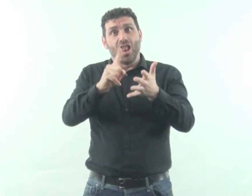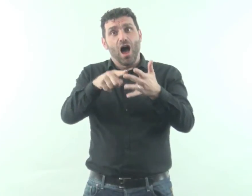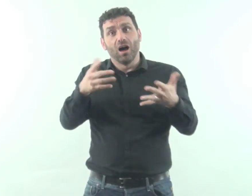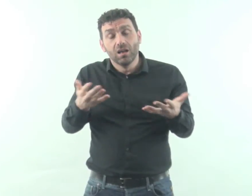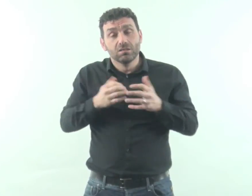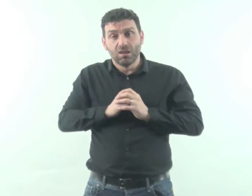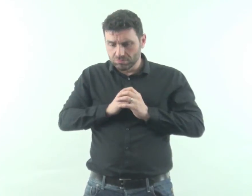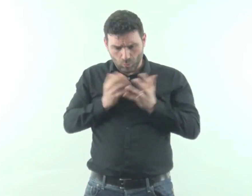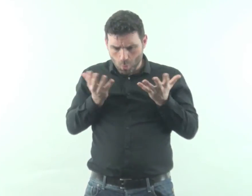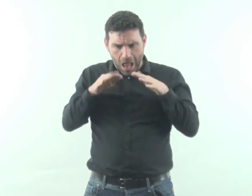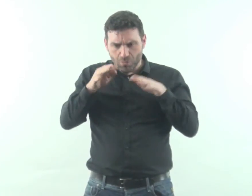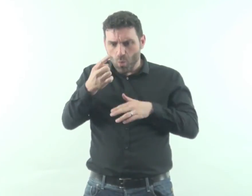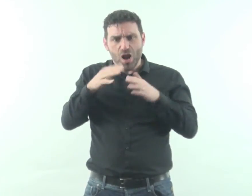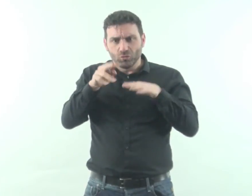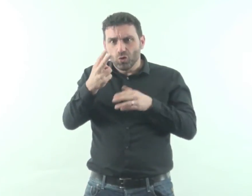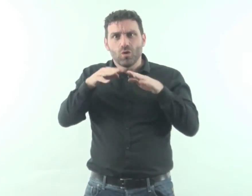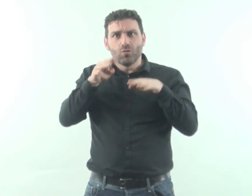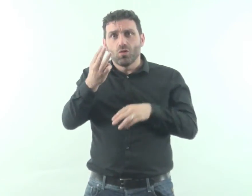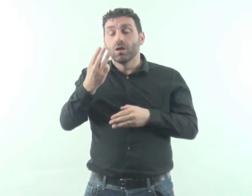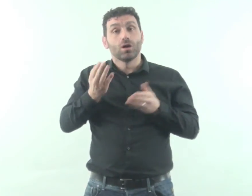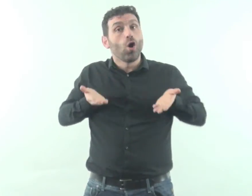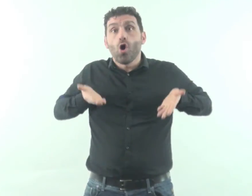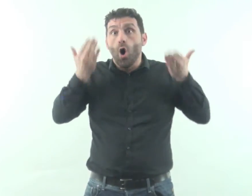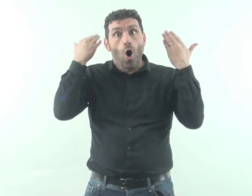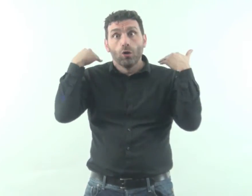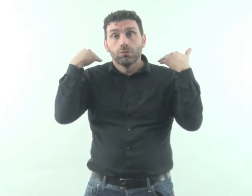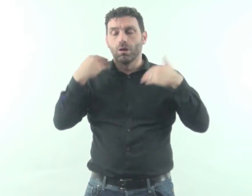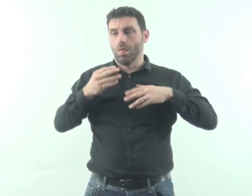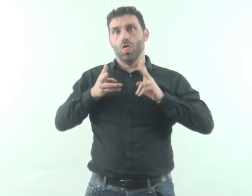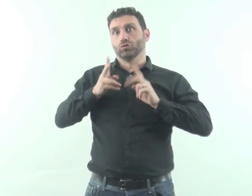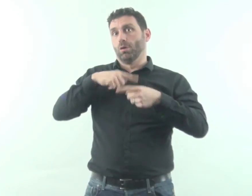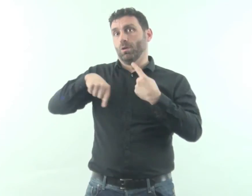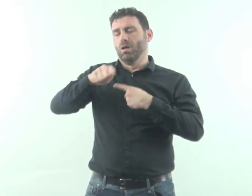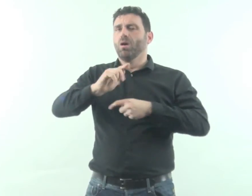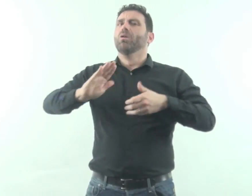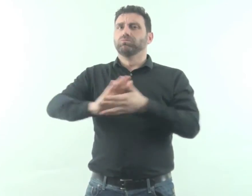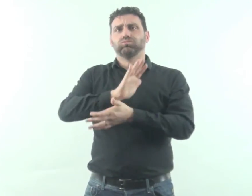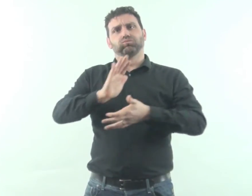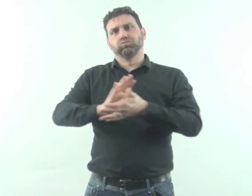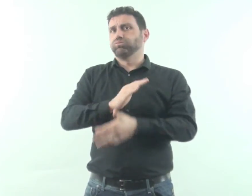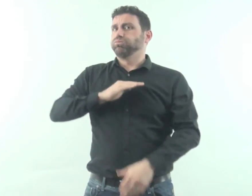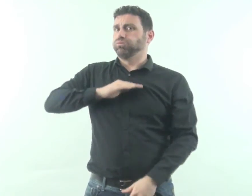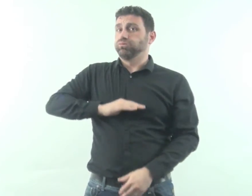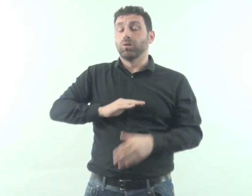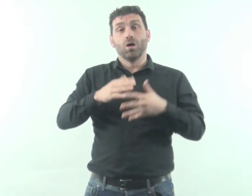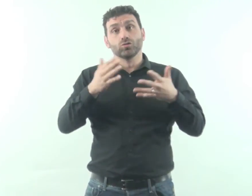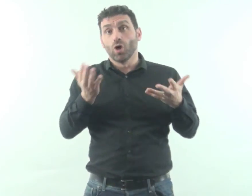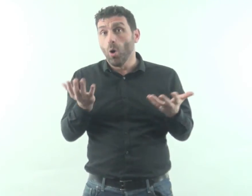you must at least be a TSLI to register. Level 1, level 2 and 3 have gone now. The interpreting community is really happy and